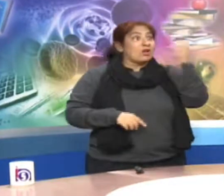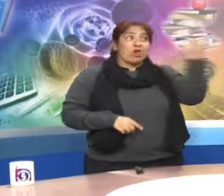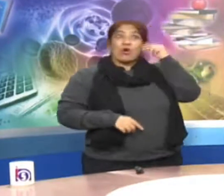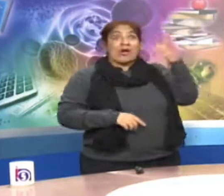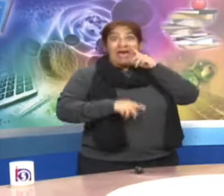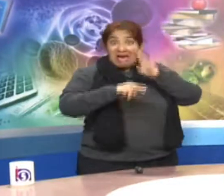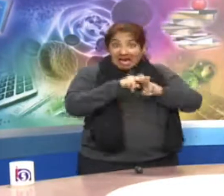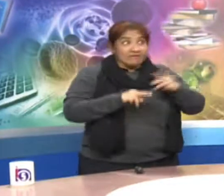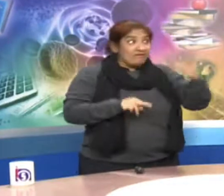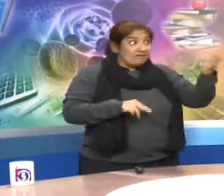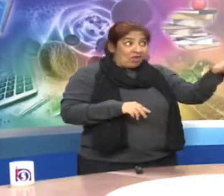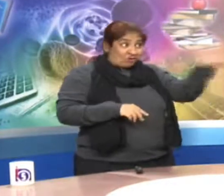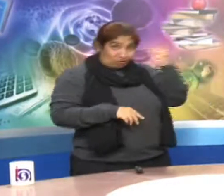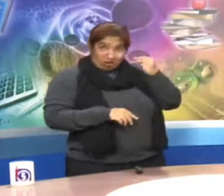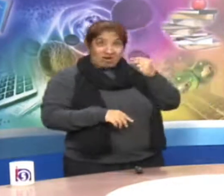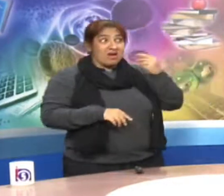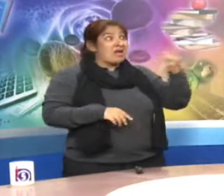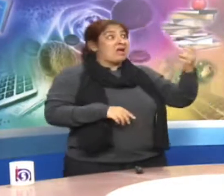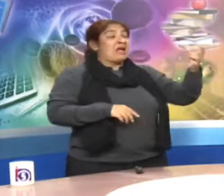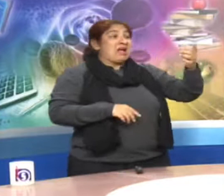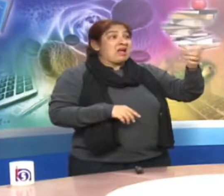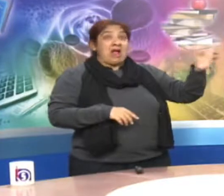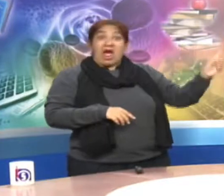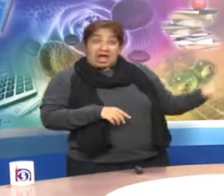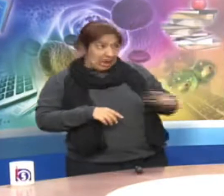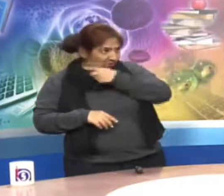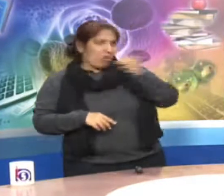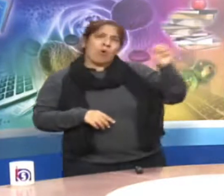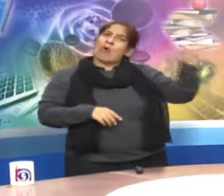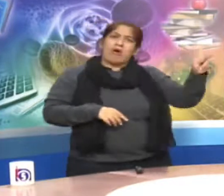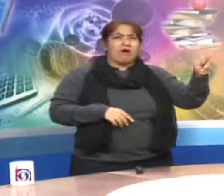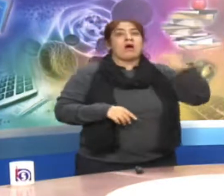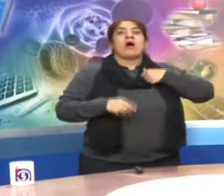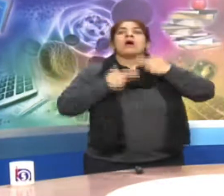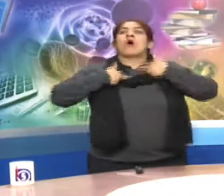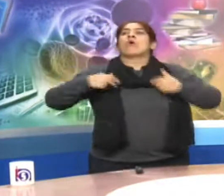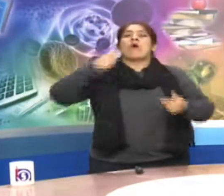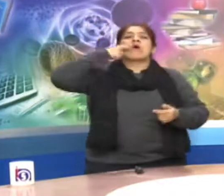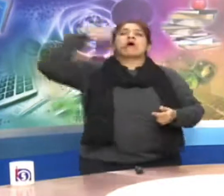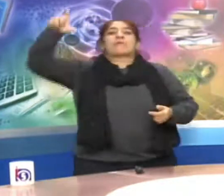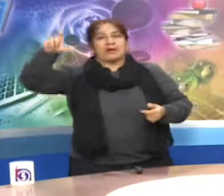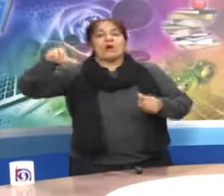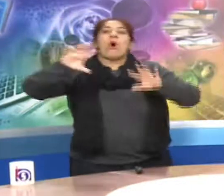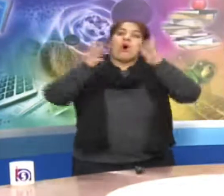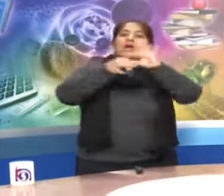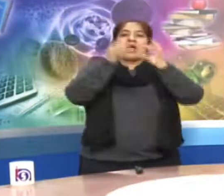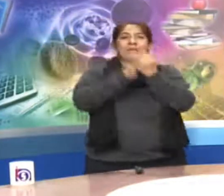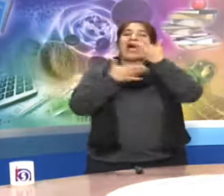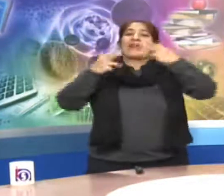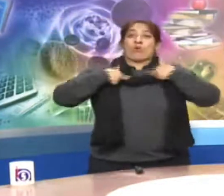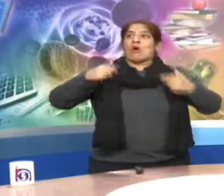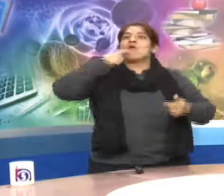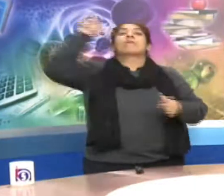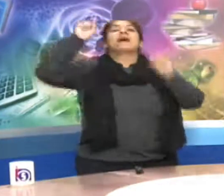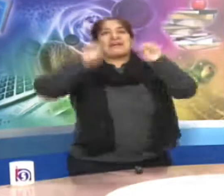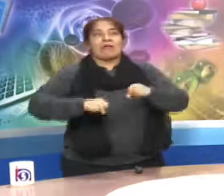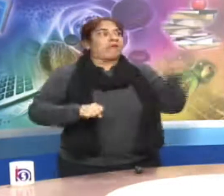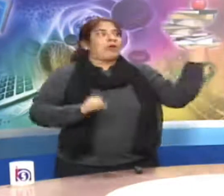you. This is the right to be heard. And if they say no, we are not going to hear you and we are not going to repair